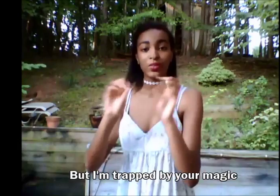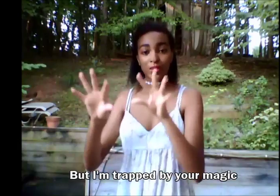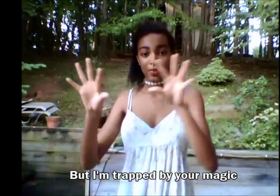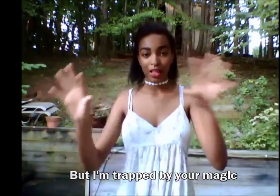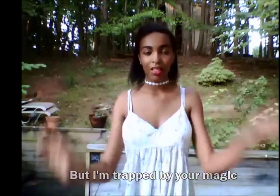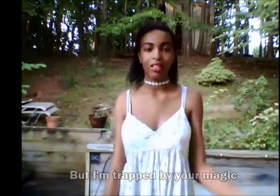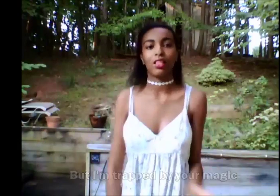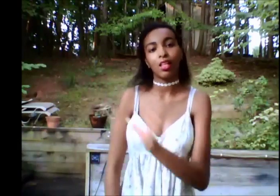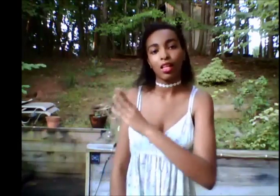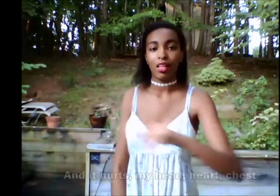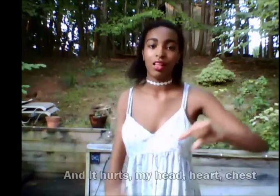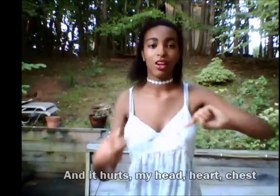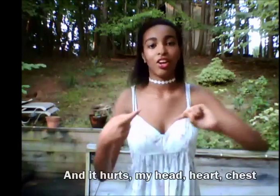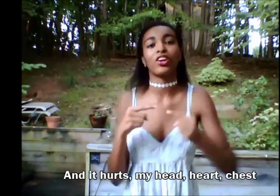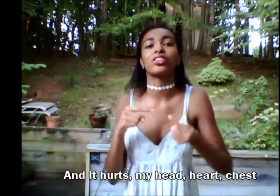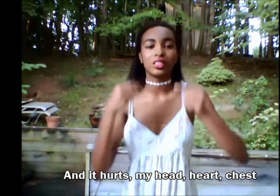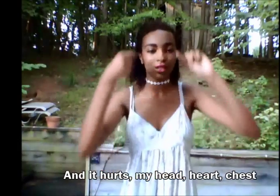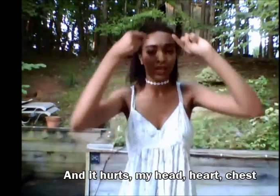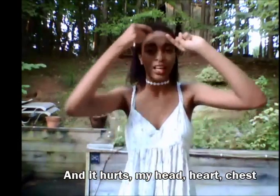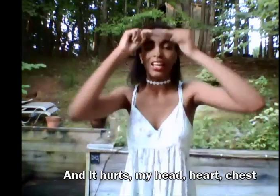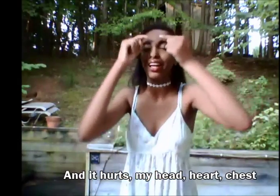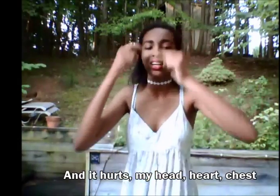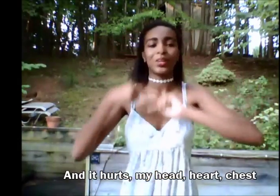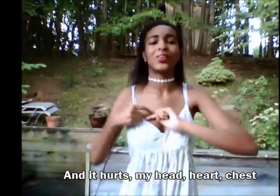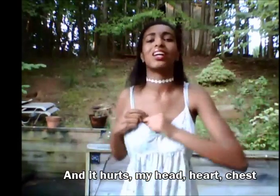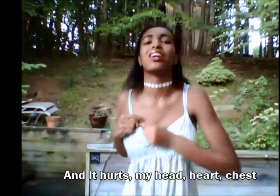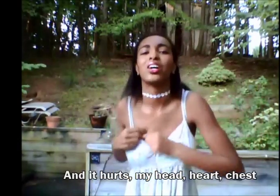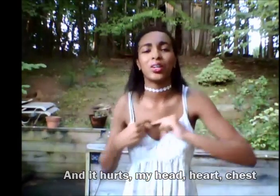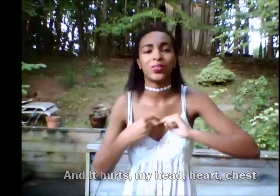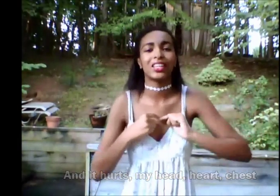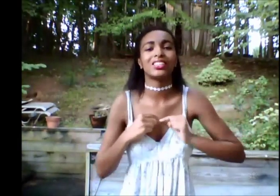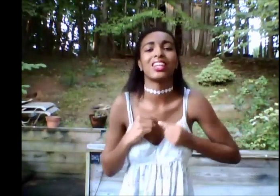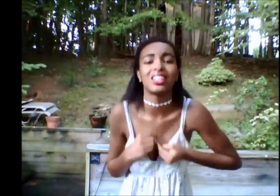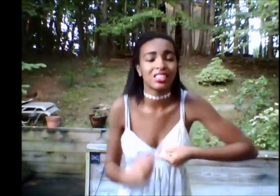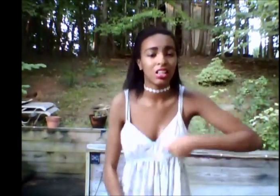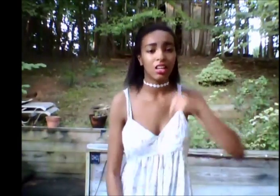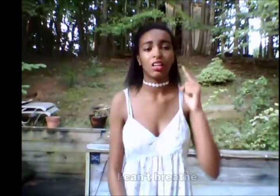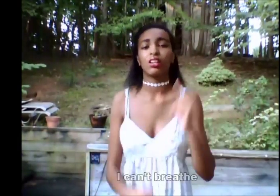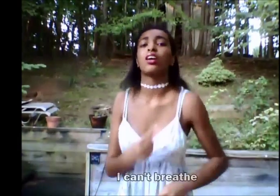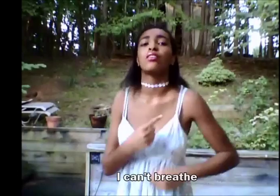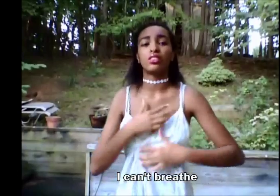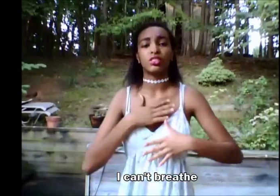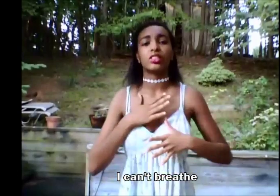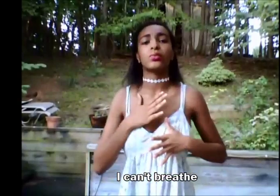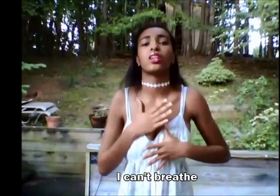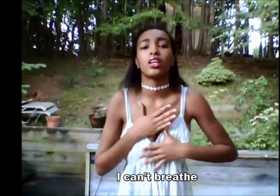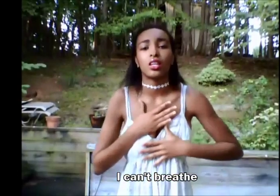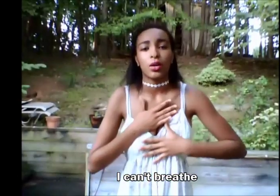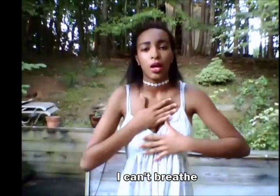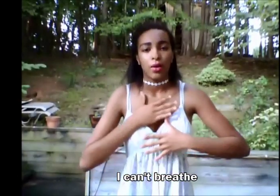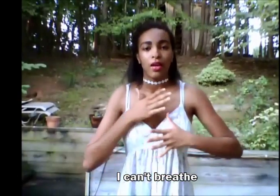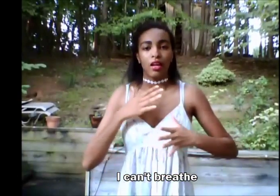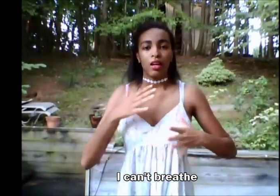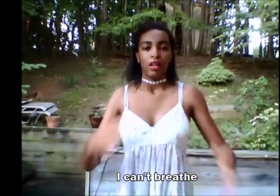Spell And It Hurts In My Head And My Heart And My Chest And I'm Having Trouble Catching My Breath